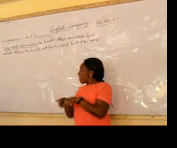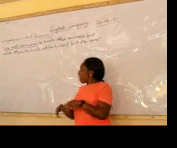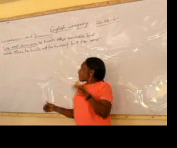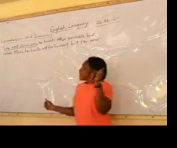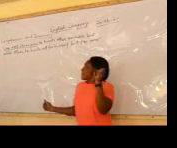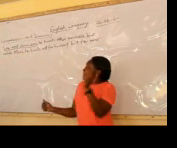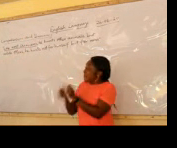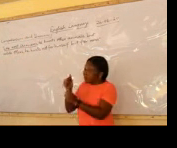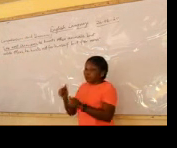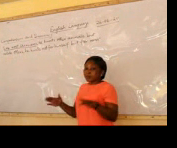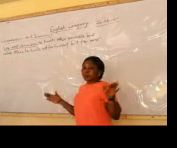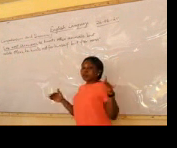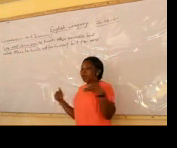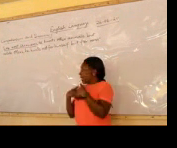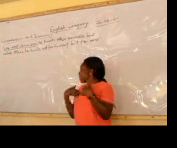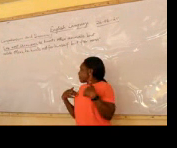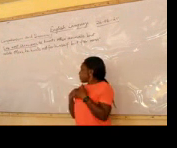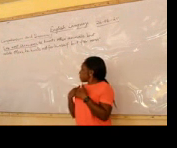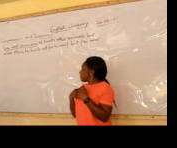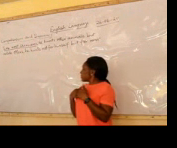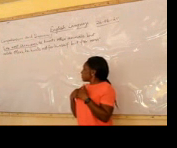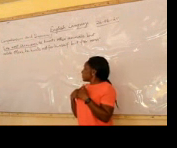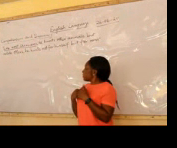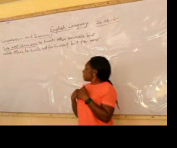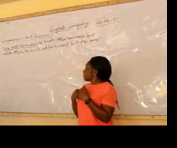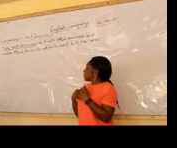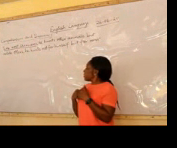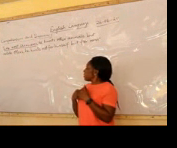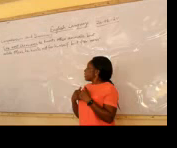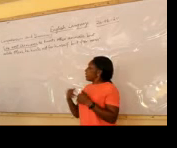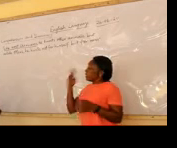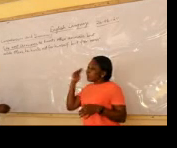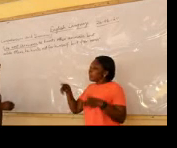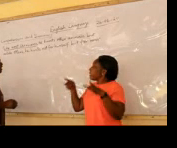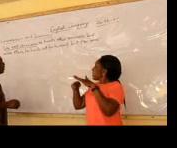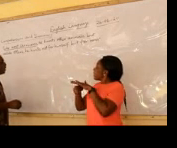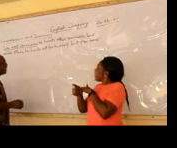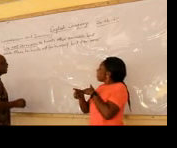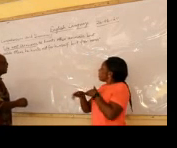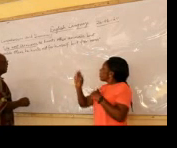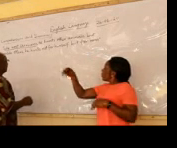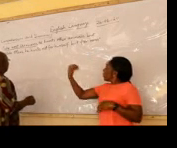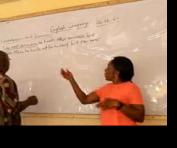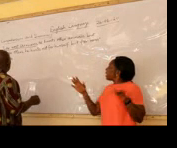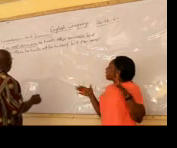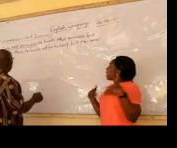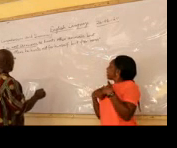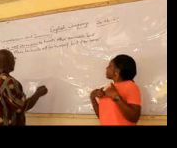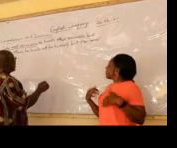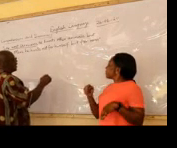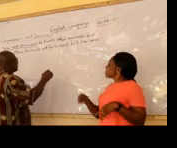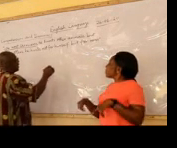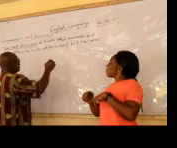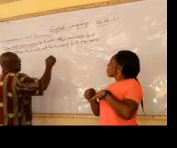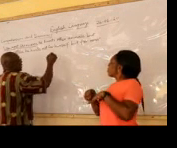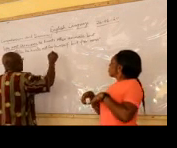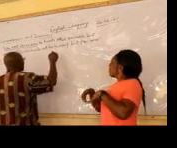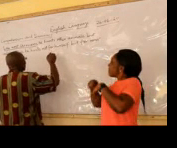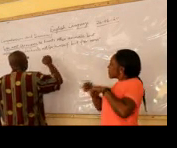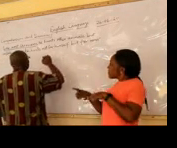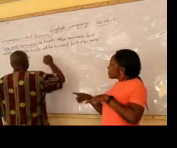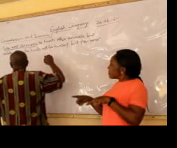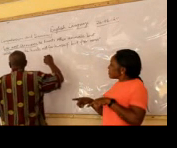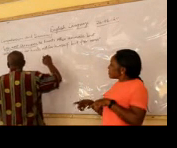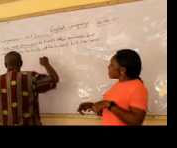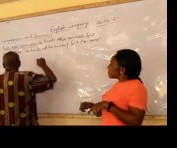carnivores. This is comparison. Now, the question is